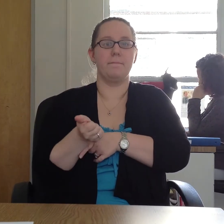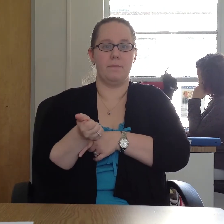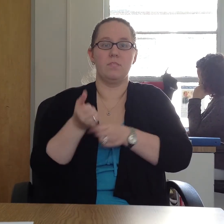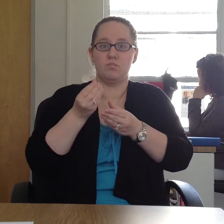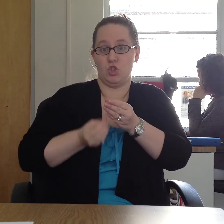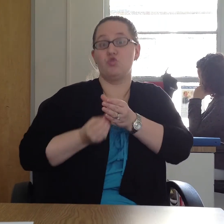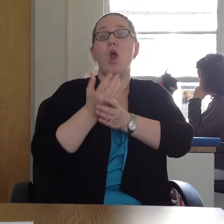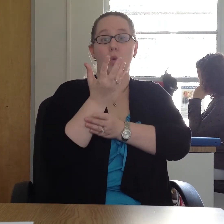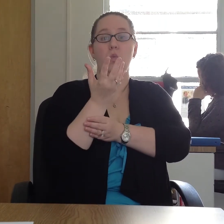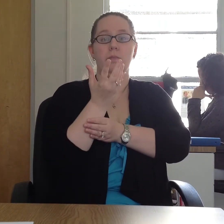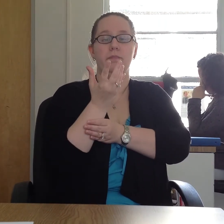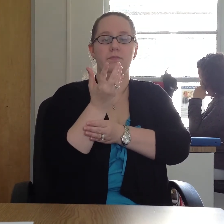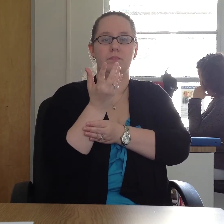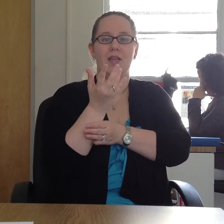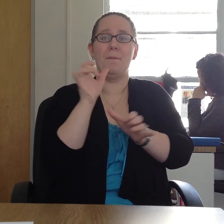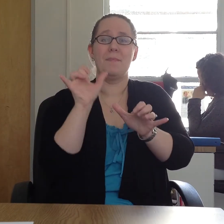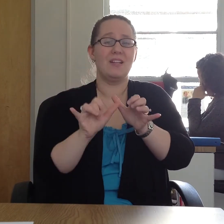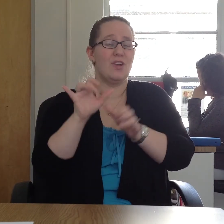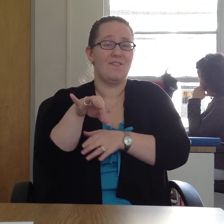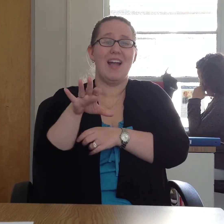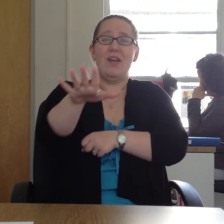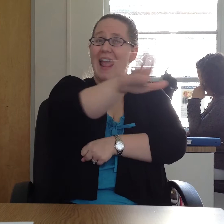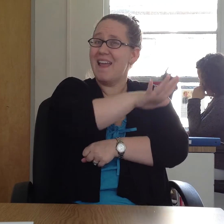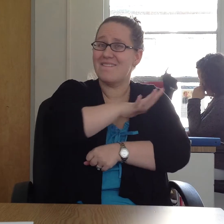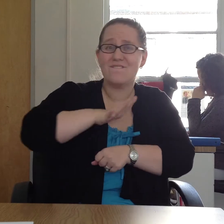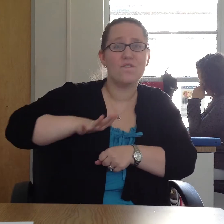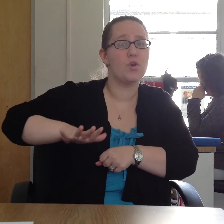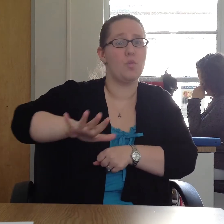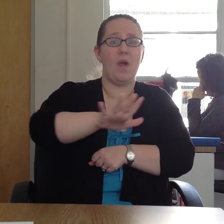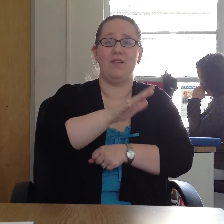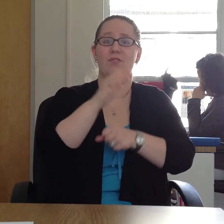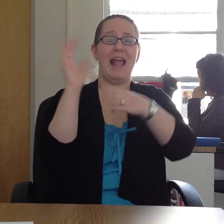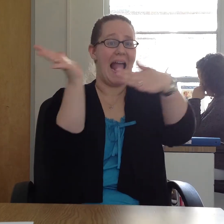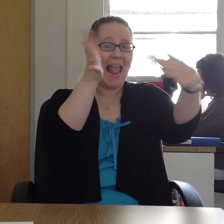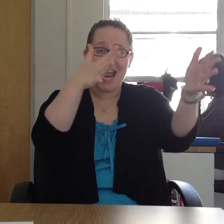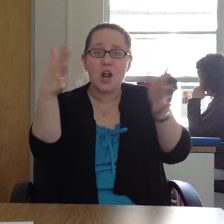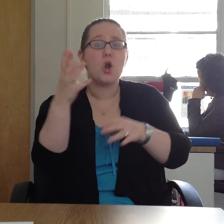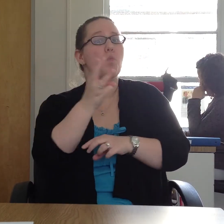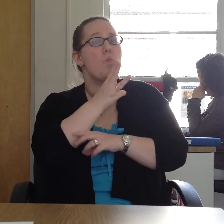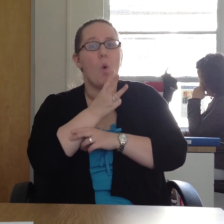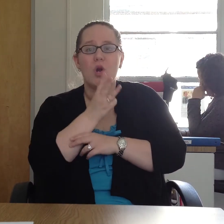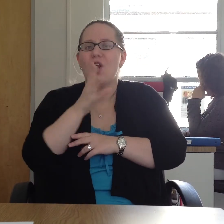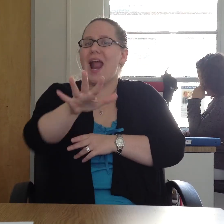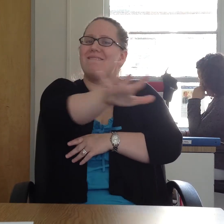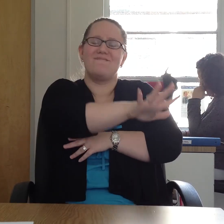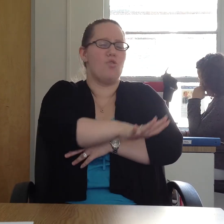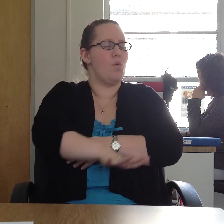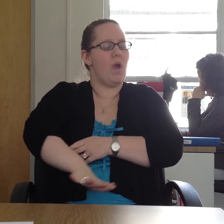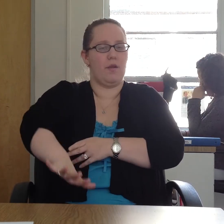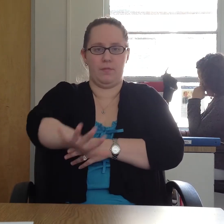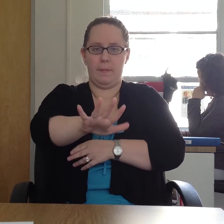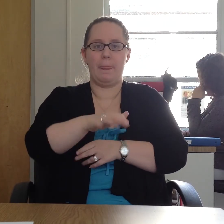Bacteria are found everywhere on the earth, in the air, and water. The soil